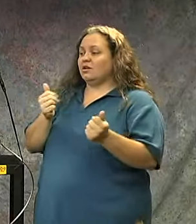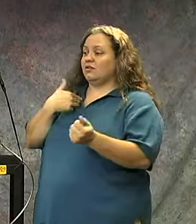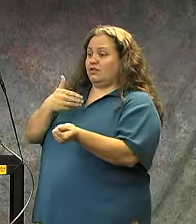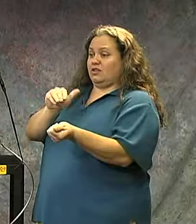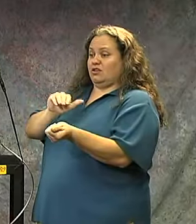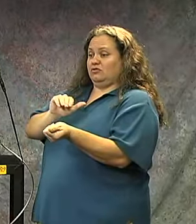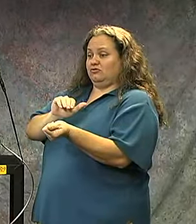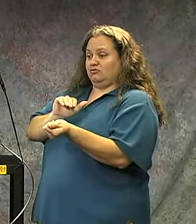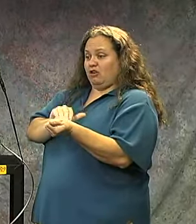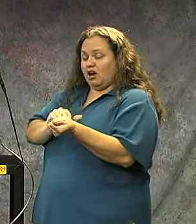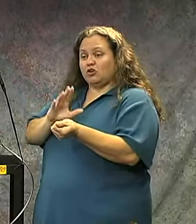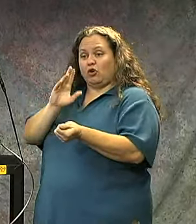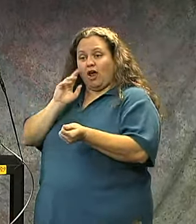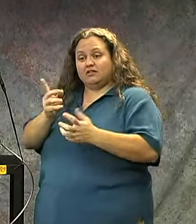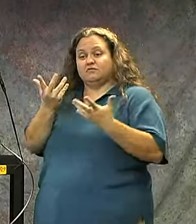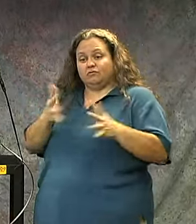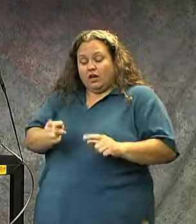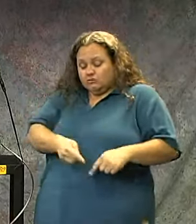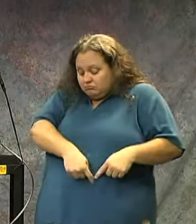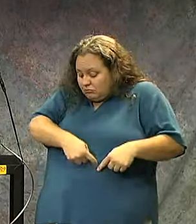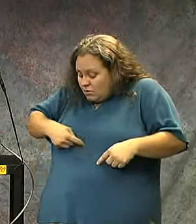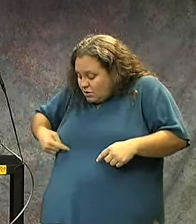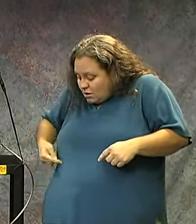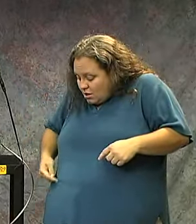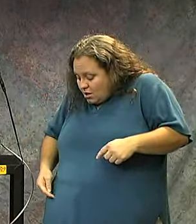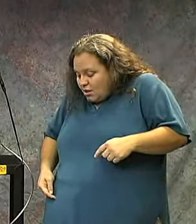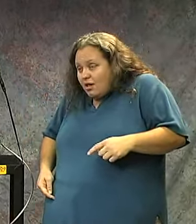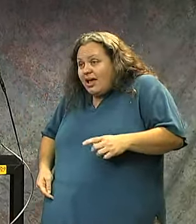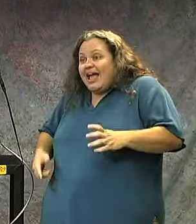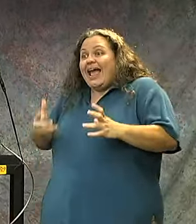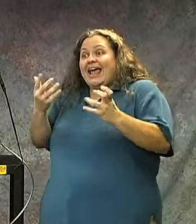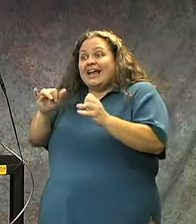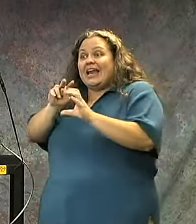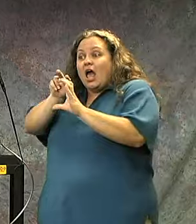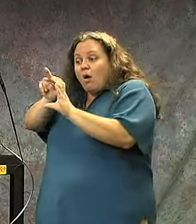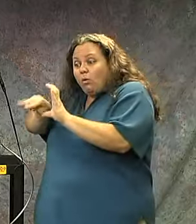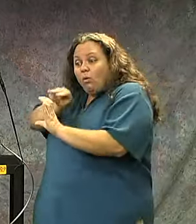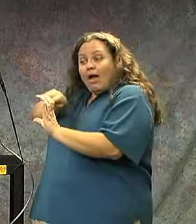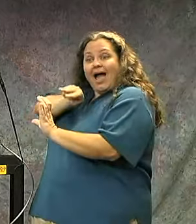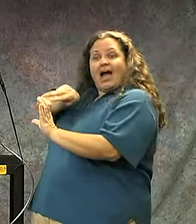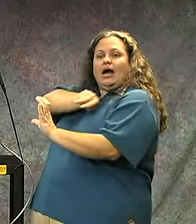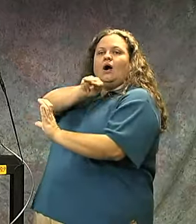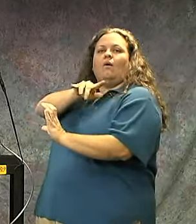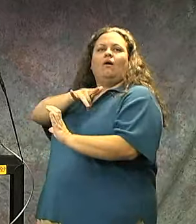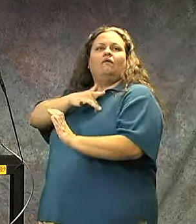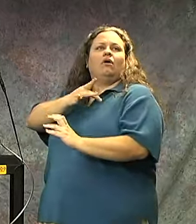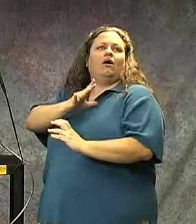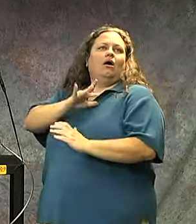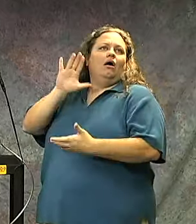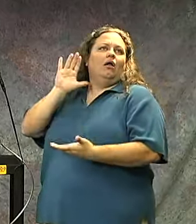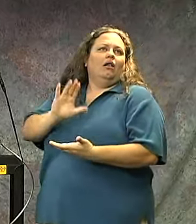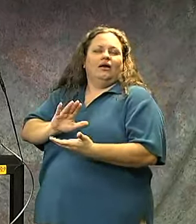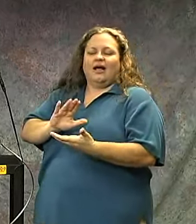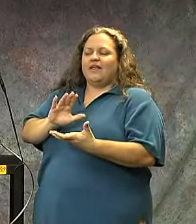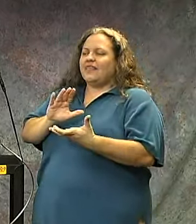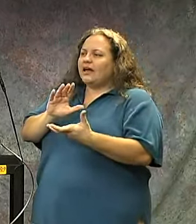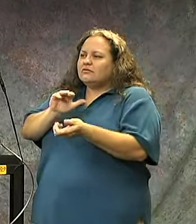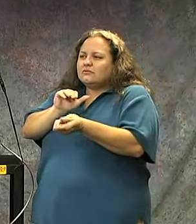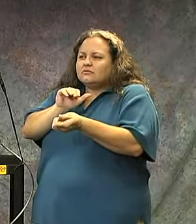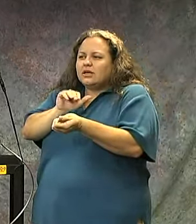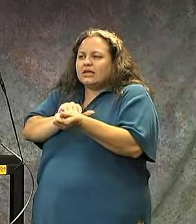When the doctor gets to the end of the colon, those feelings go away, and this is when they really get the good